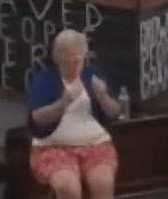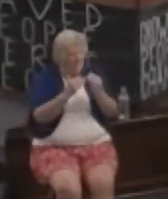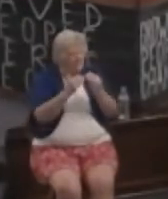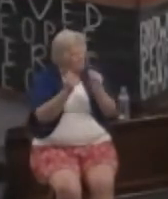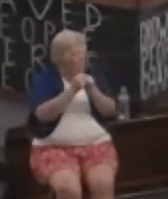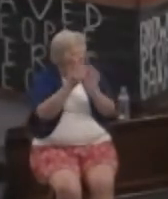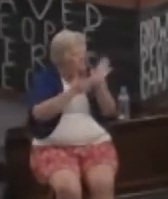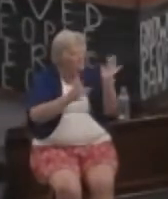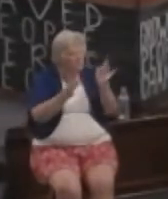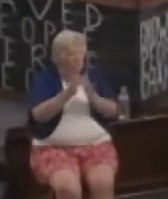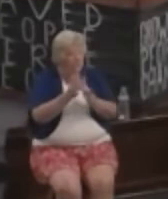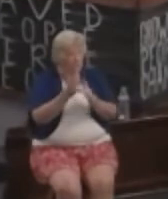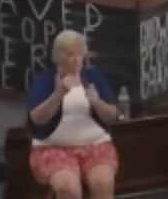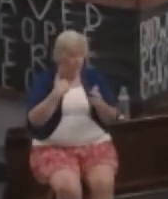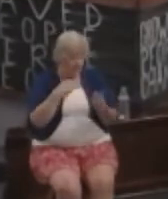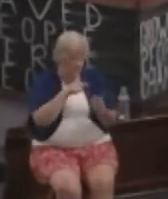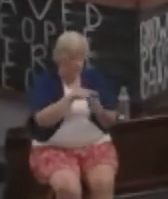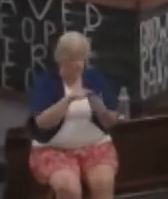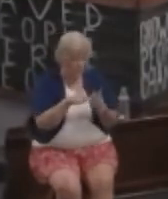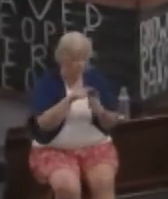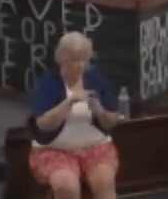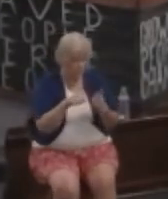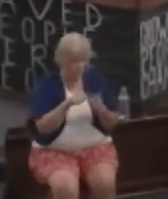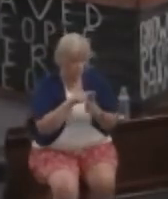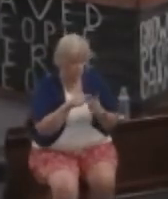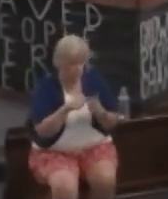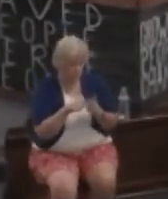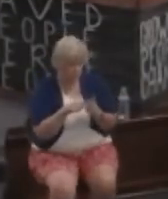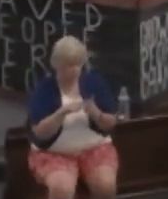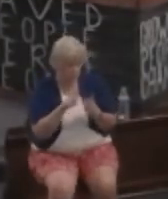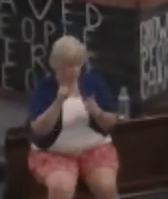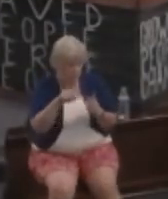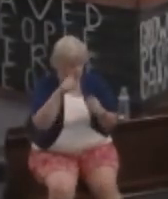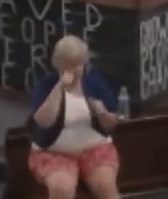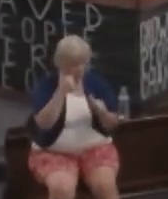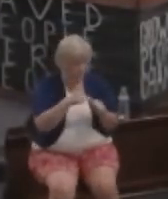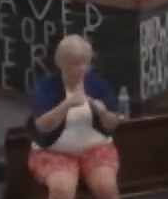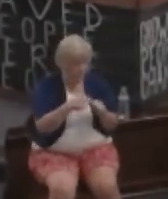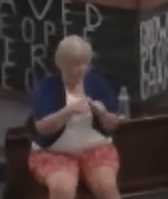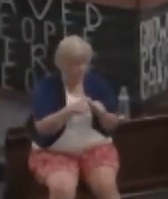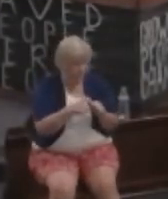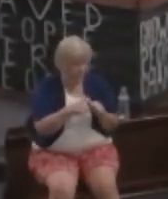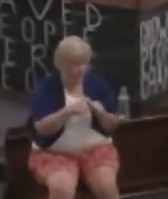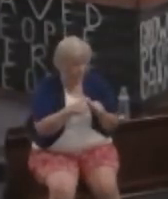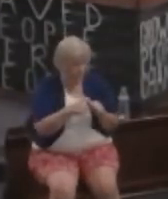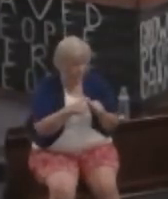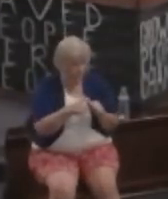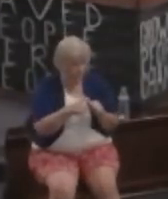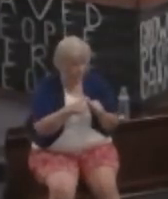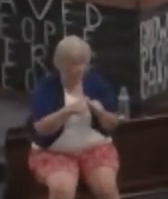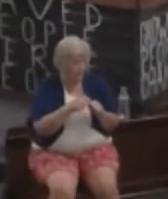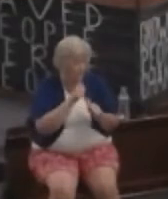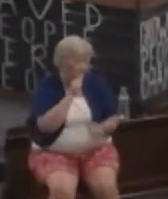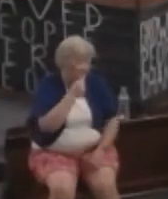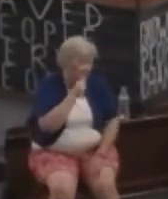it comes with two things. And we got to remember this also. One, it comes with